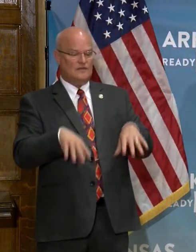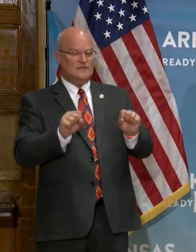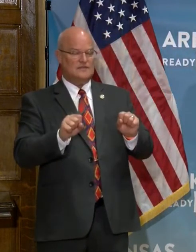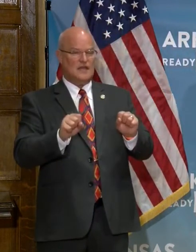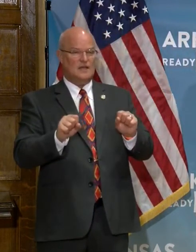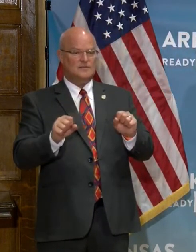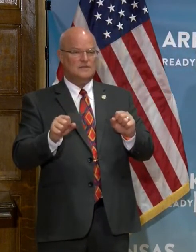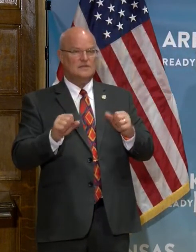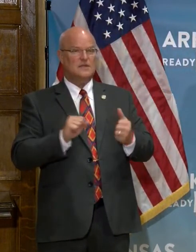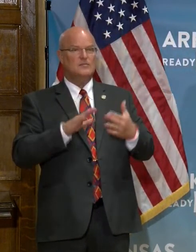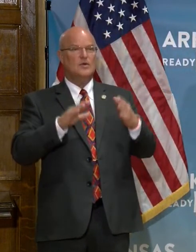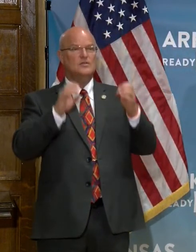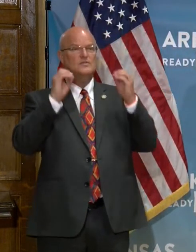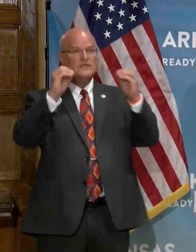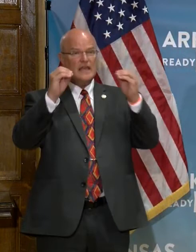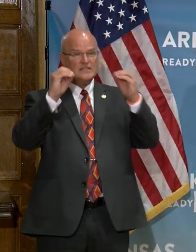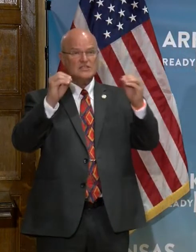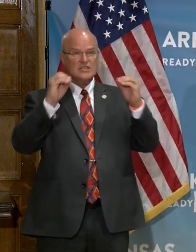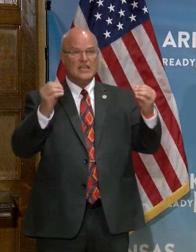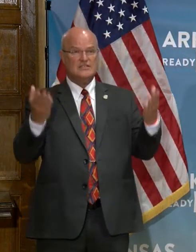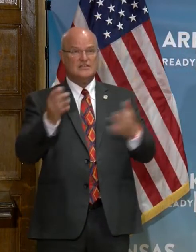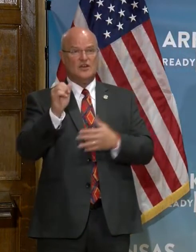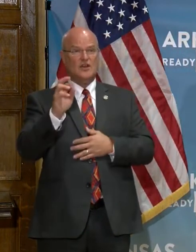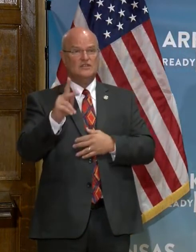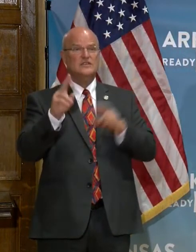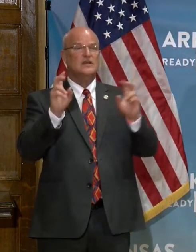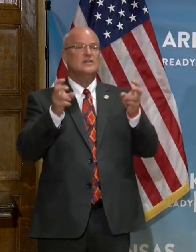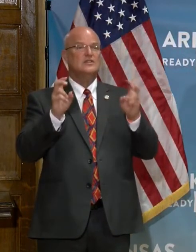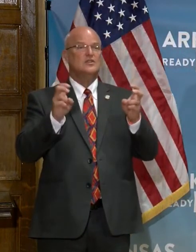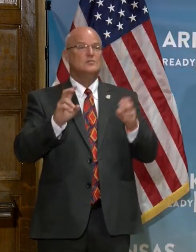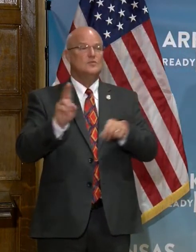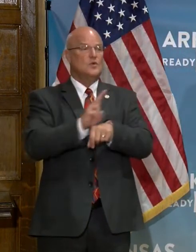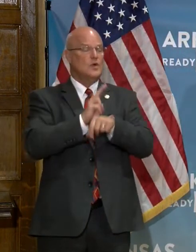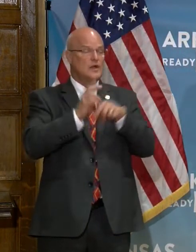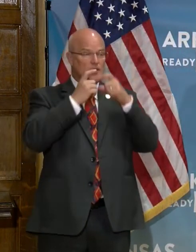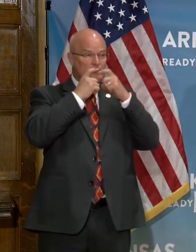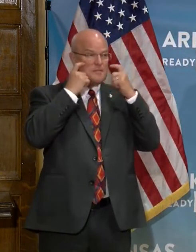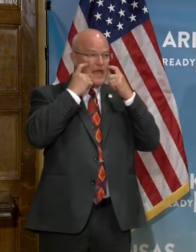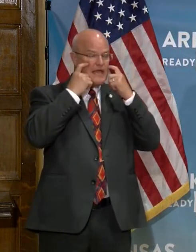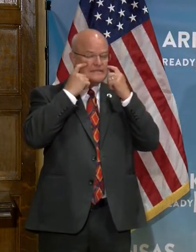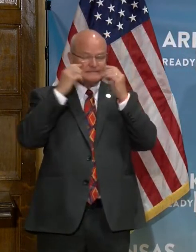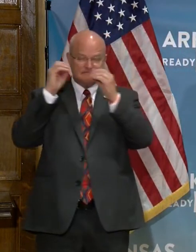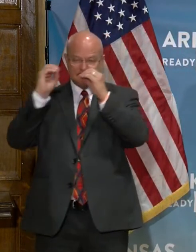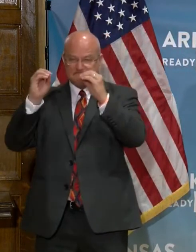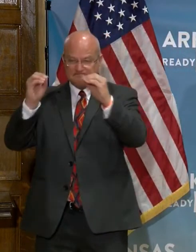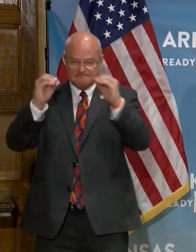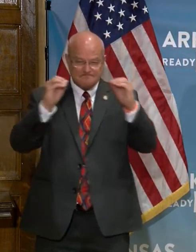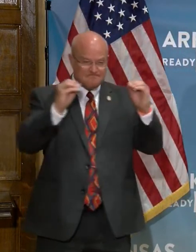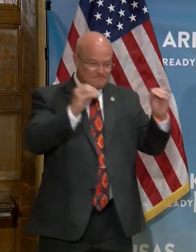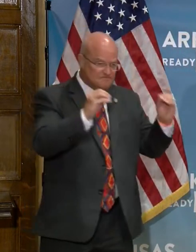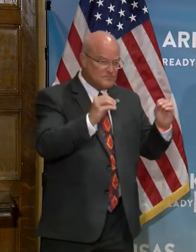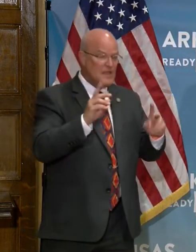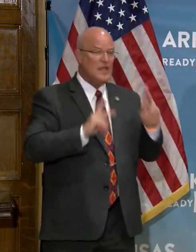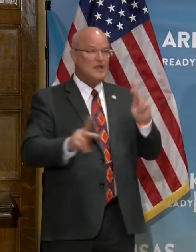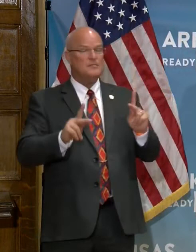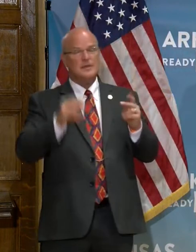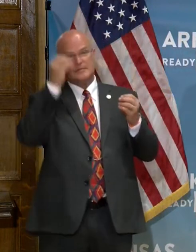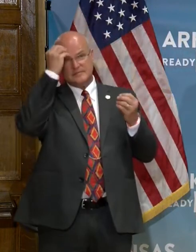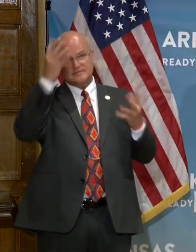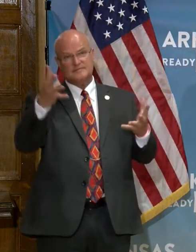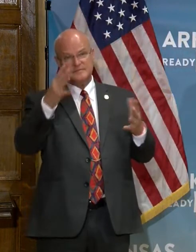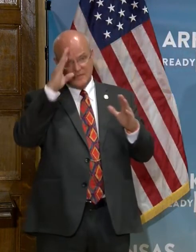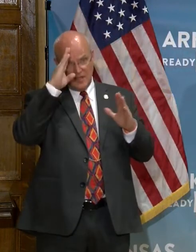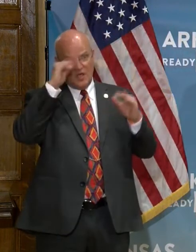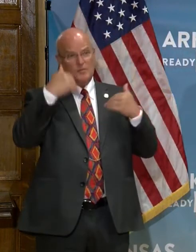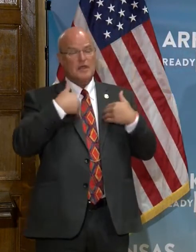approach of education in Arkansas in terms of wearing masks, educating people, and they're responding to that. I hope